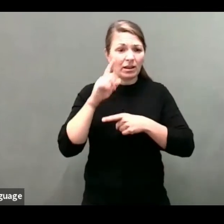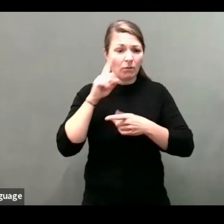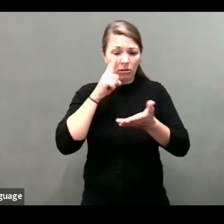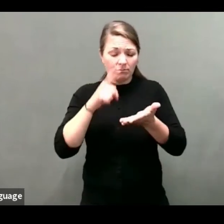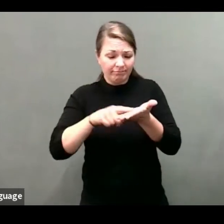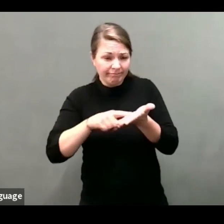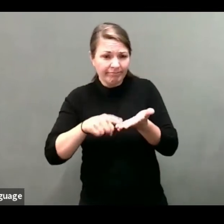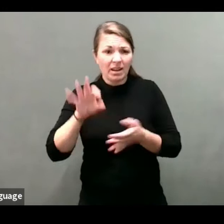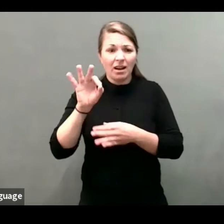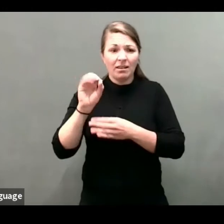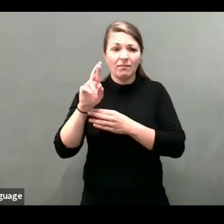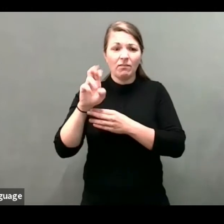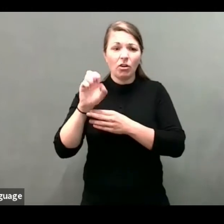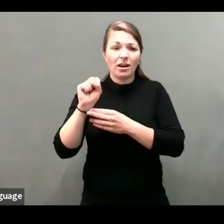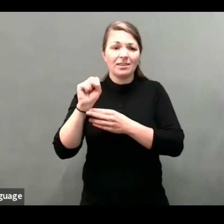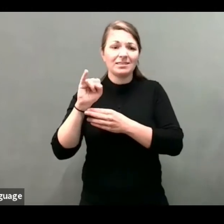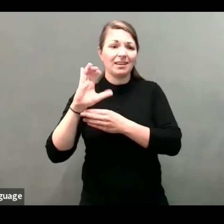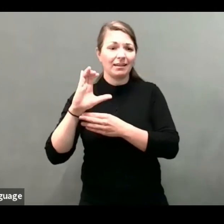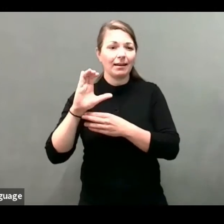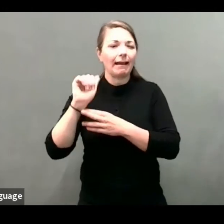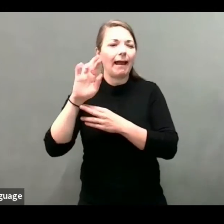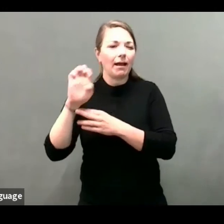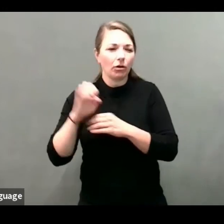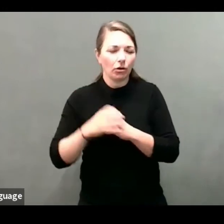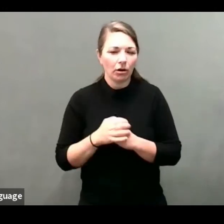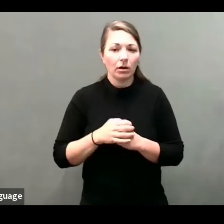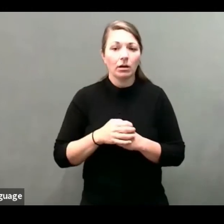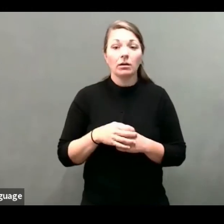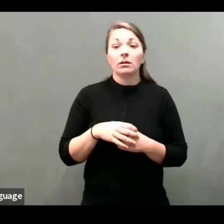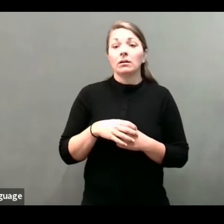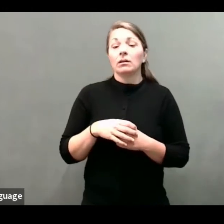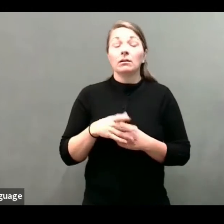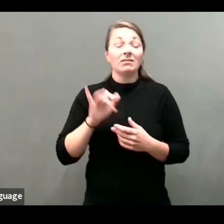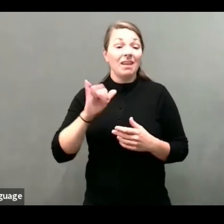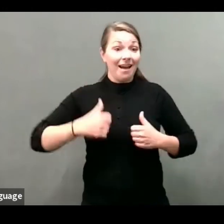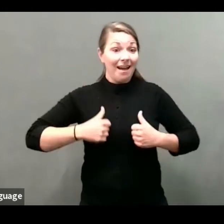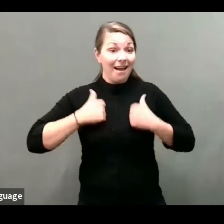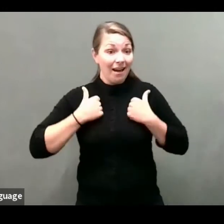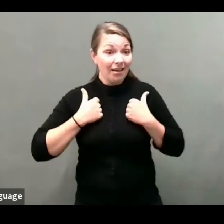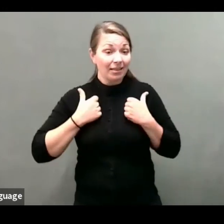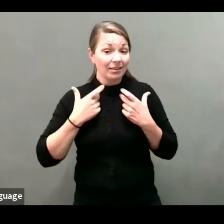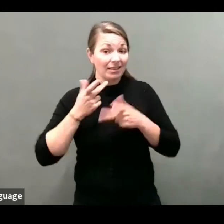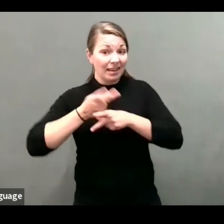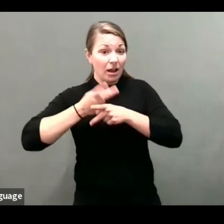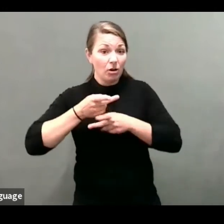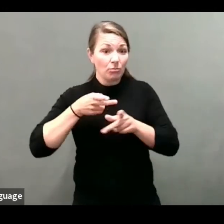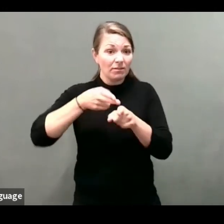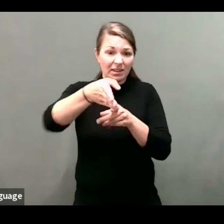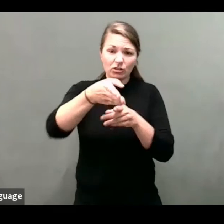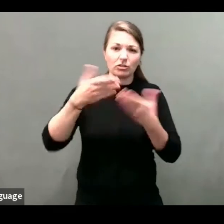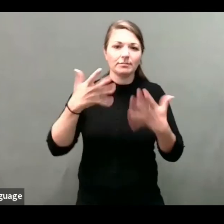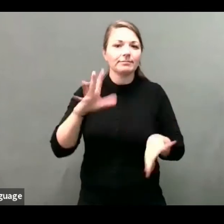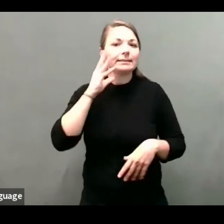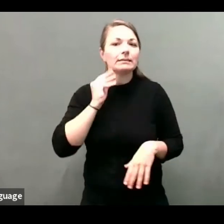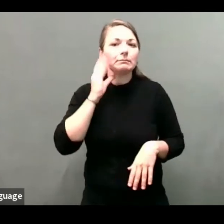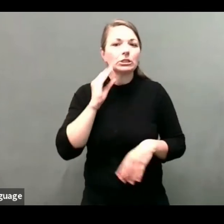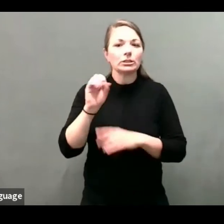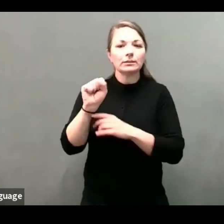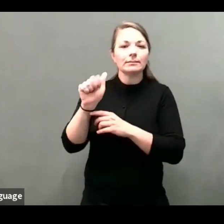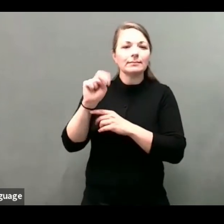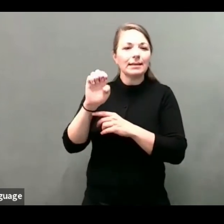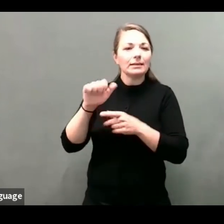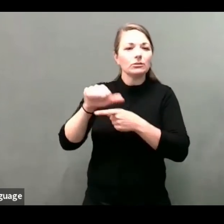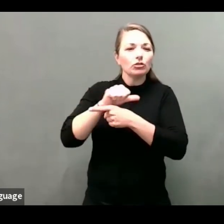the case of a sexual assault examiner, that's a healthcare professional who's gone through the same training but does not come from a